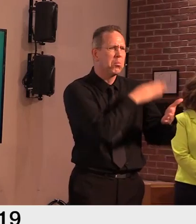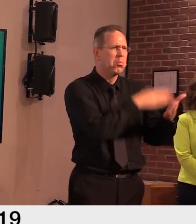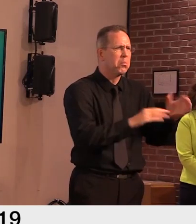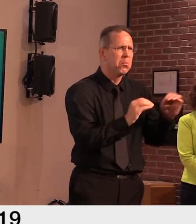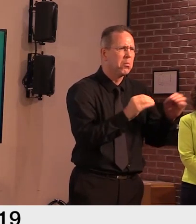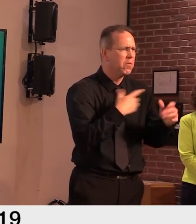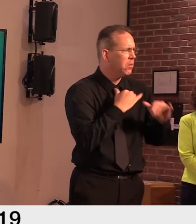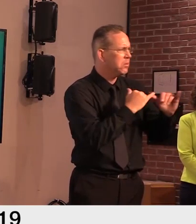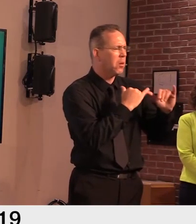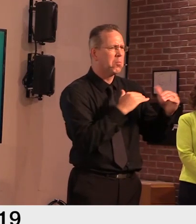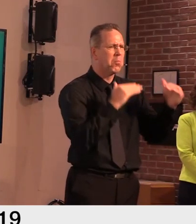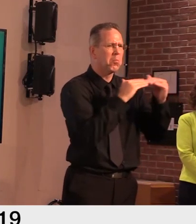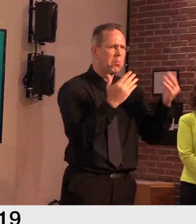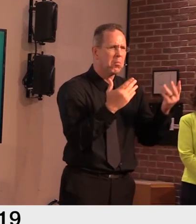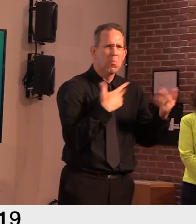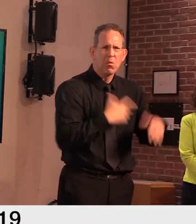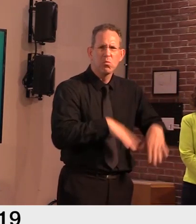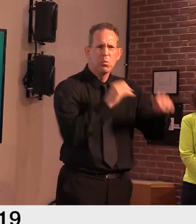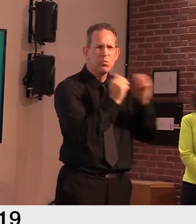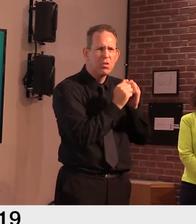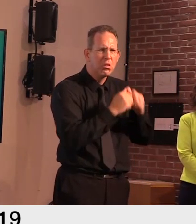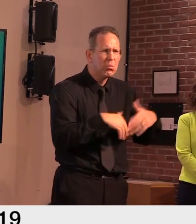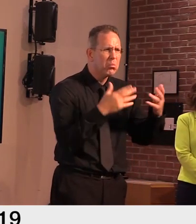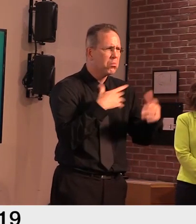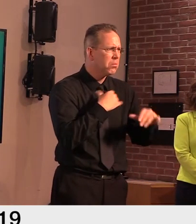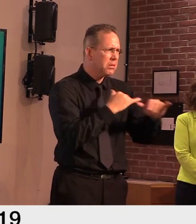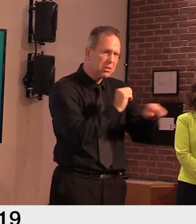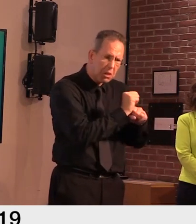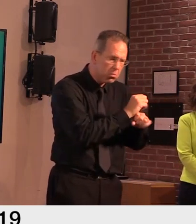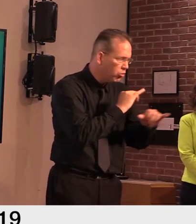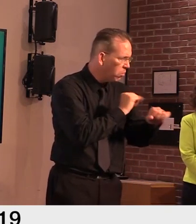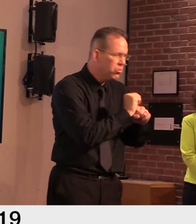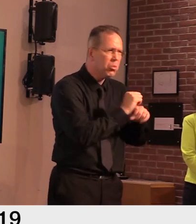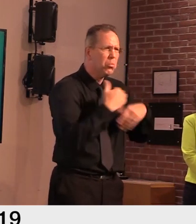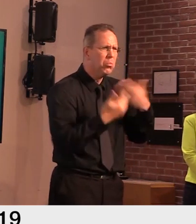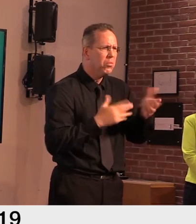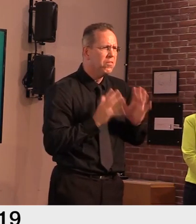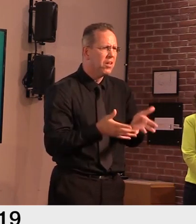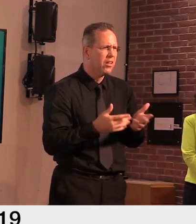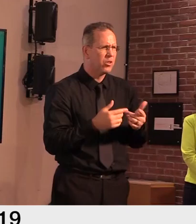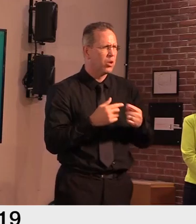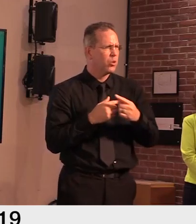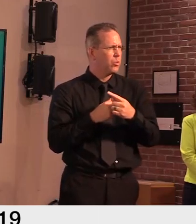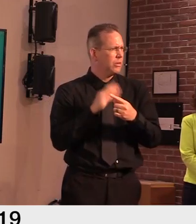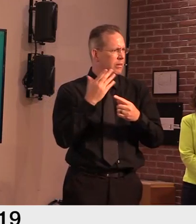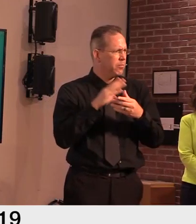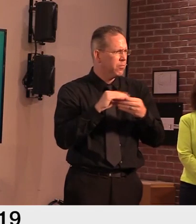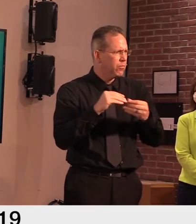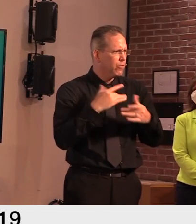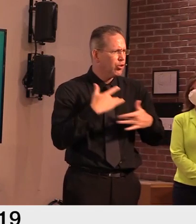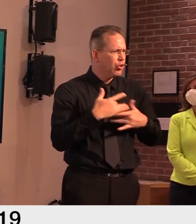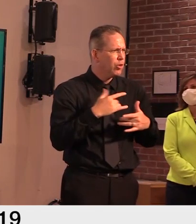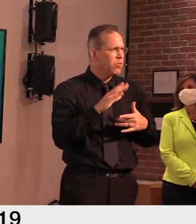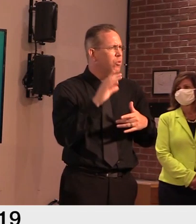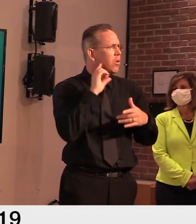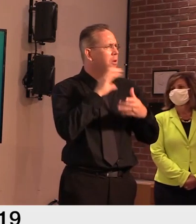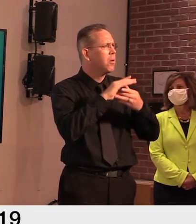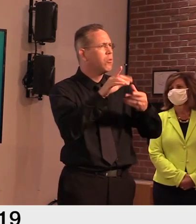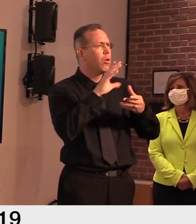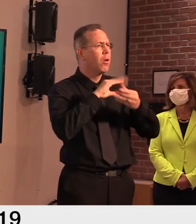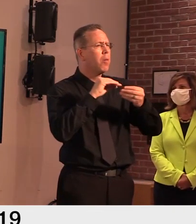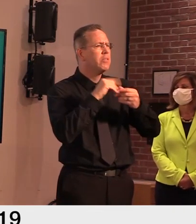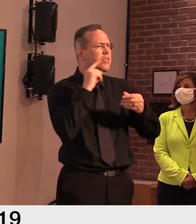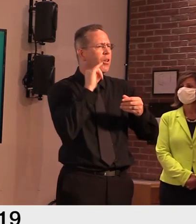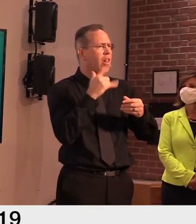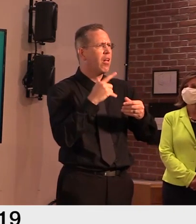you could do your job, you could do your job, and you know, we were all in the same boat. But for those